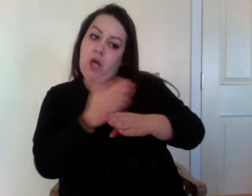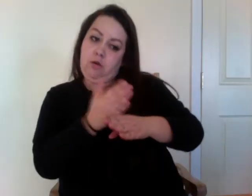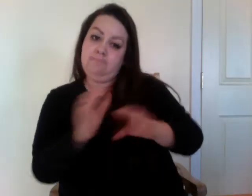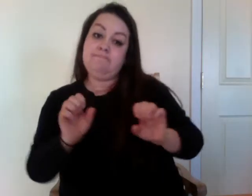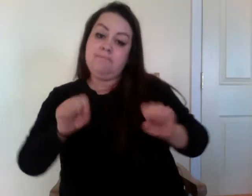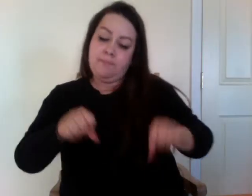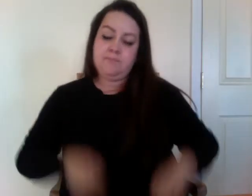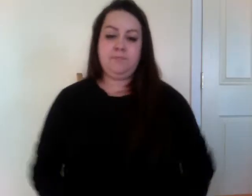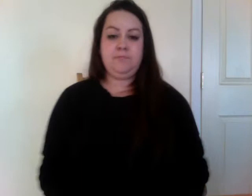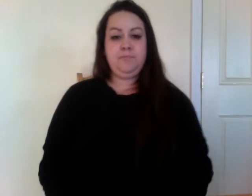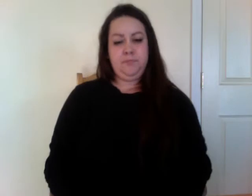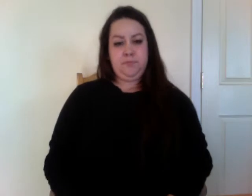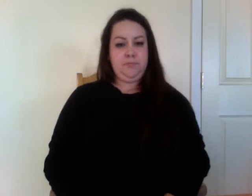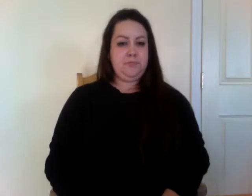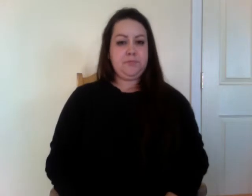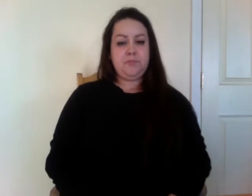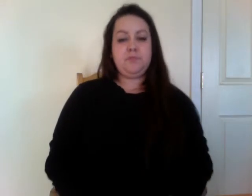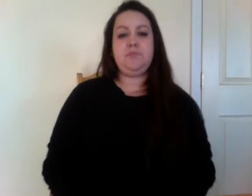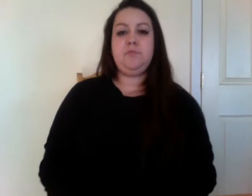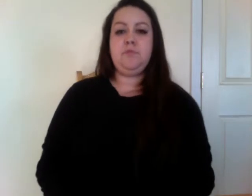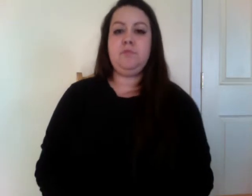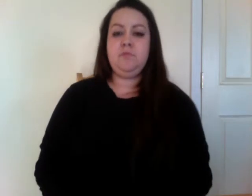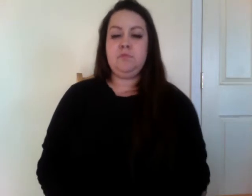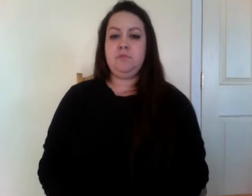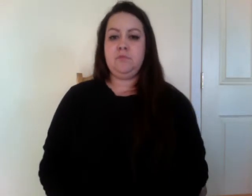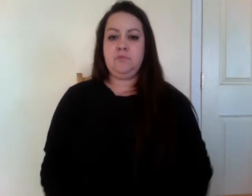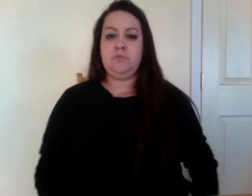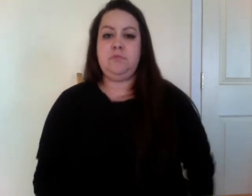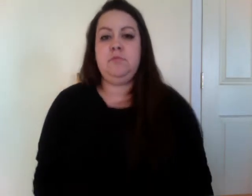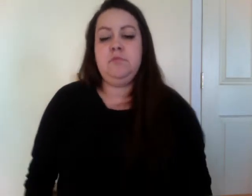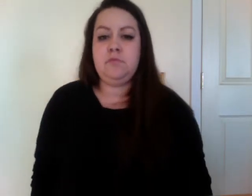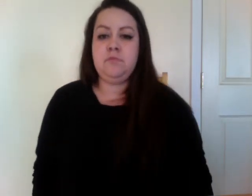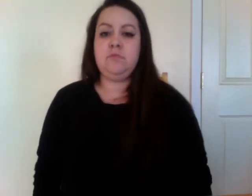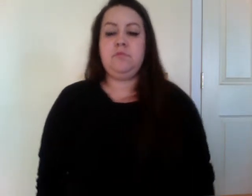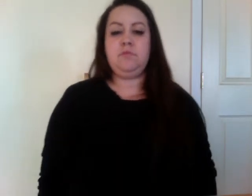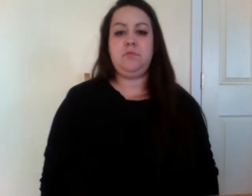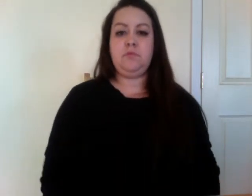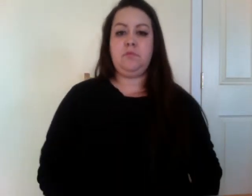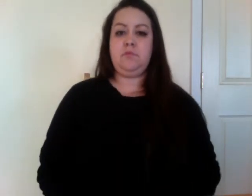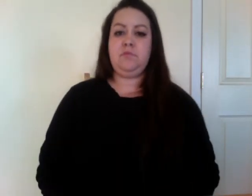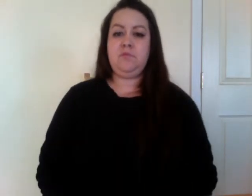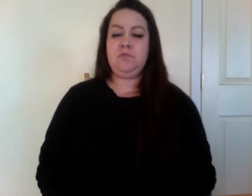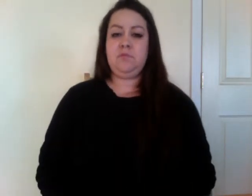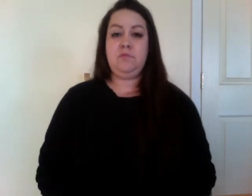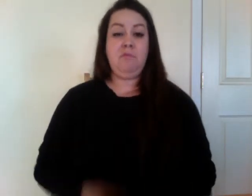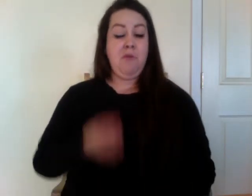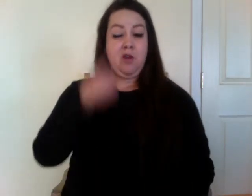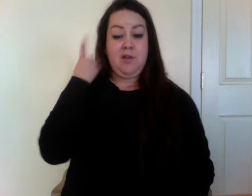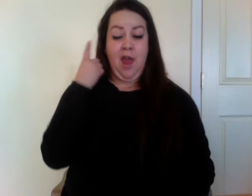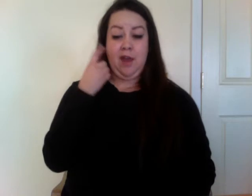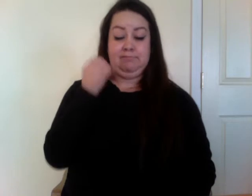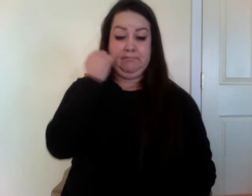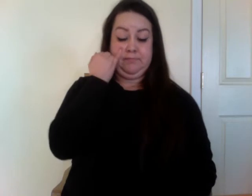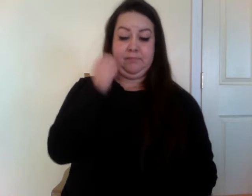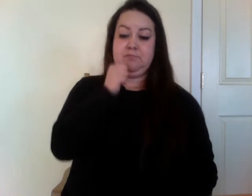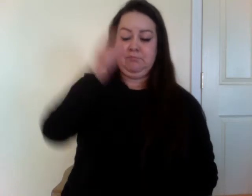And the other criteria that must be met is that the student has not placed a withholding of